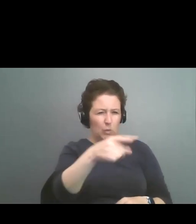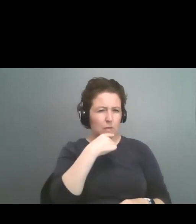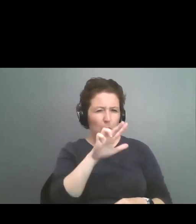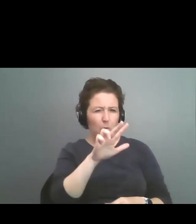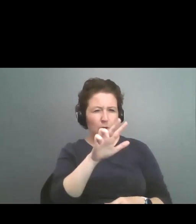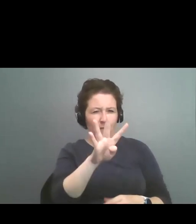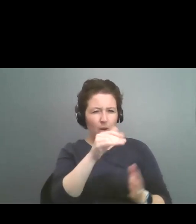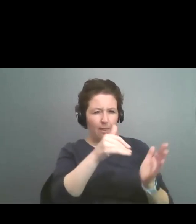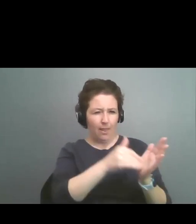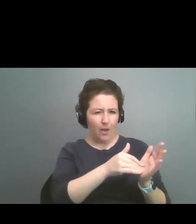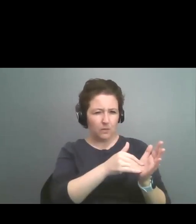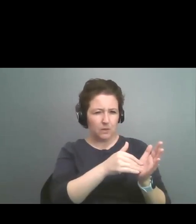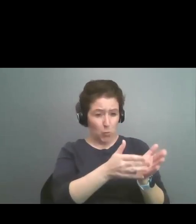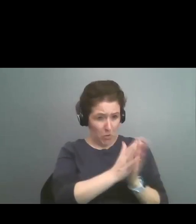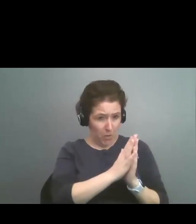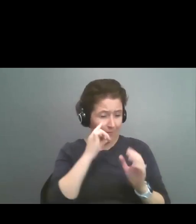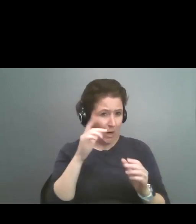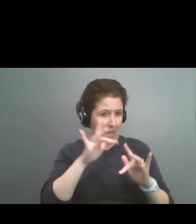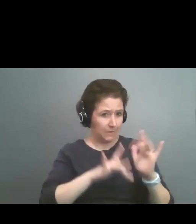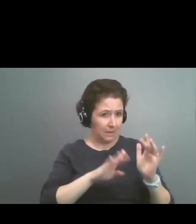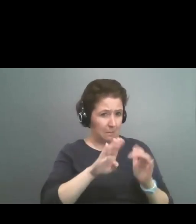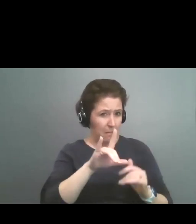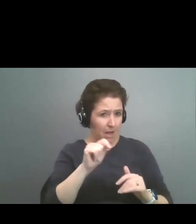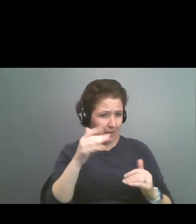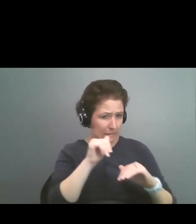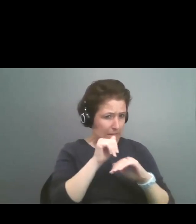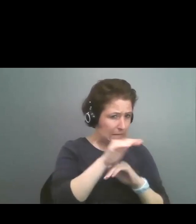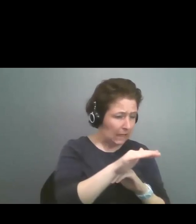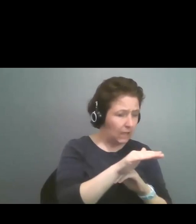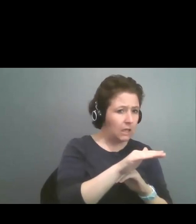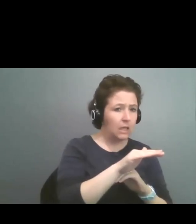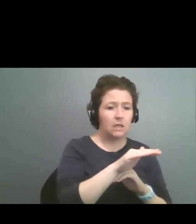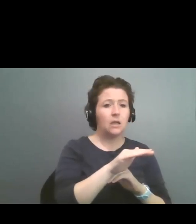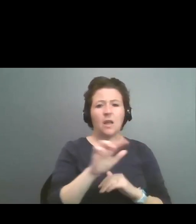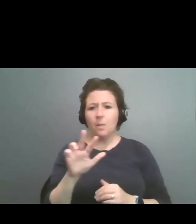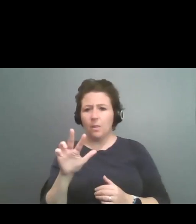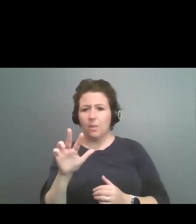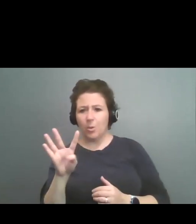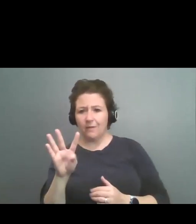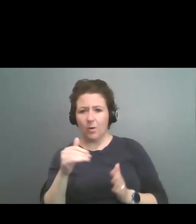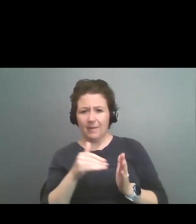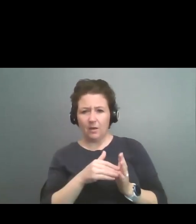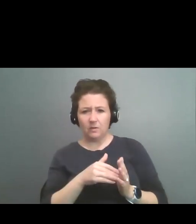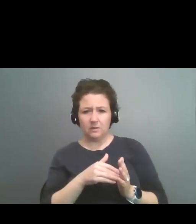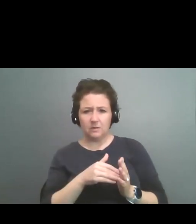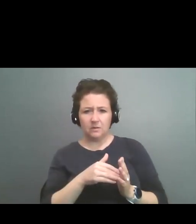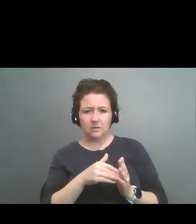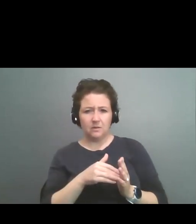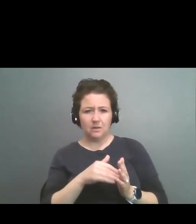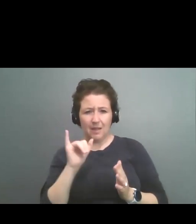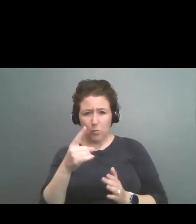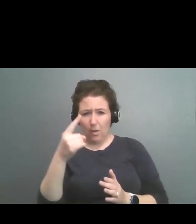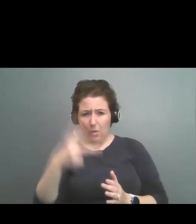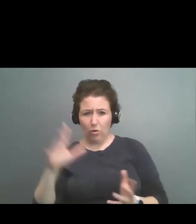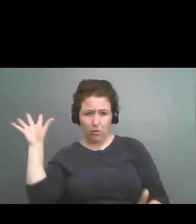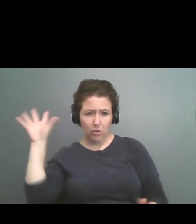requests for absentee ballots? Have you sent them to voters yet? And is 34,000 a third of all registered voters?